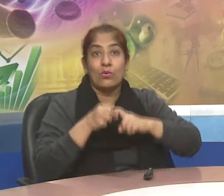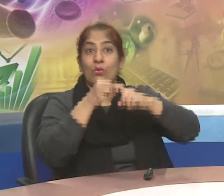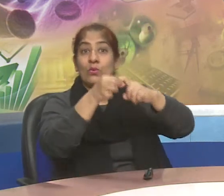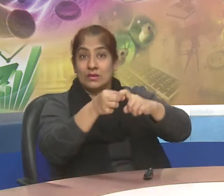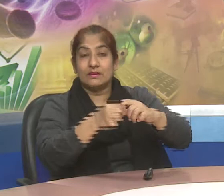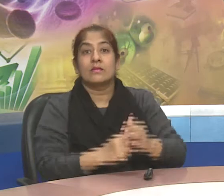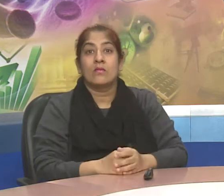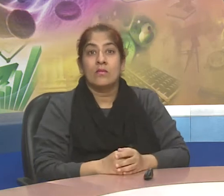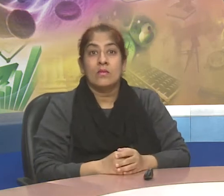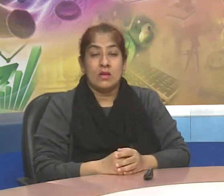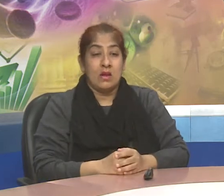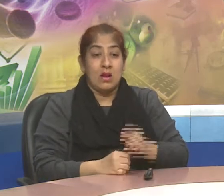Question number 10,